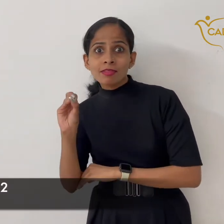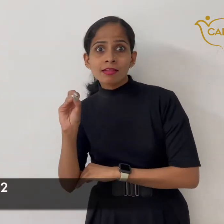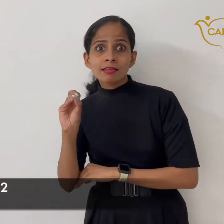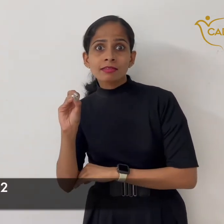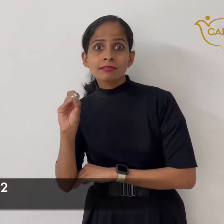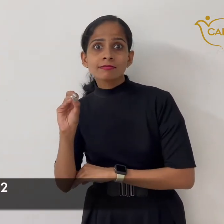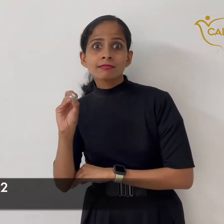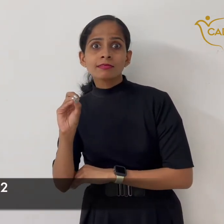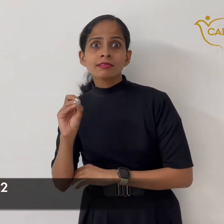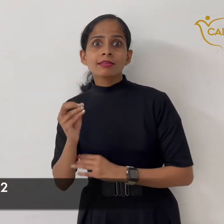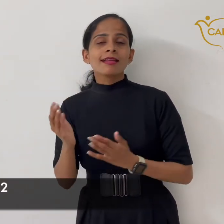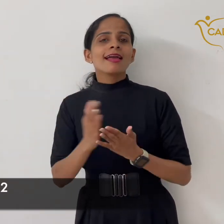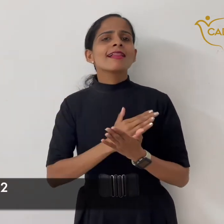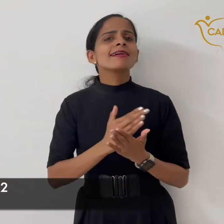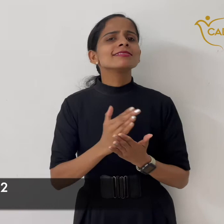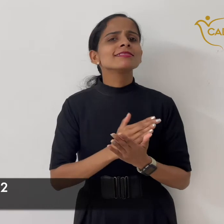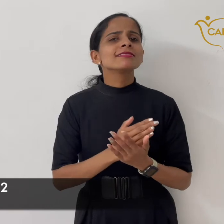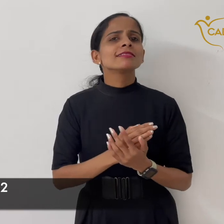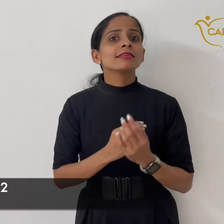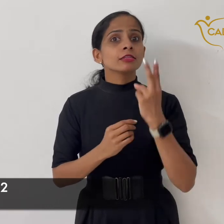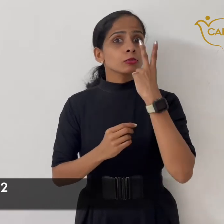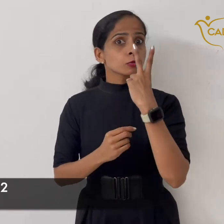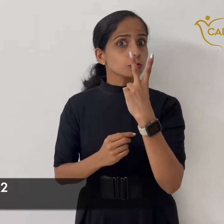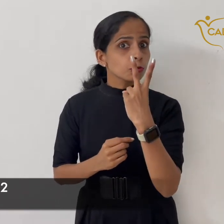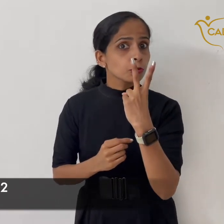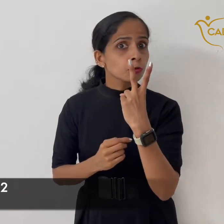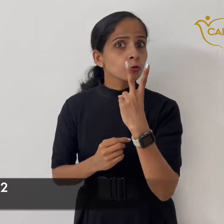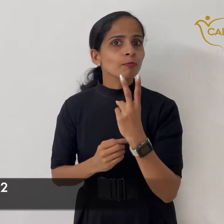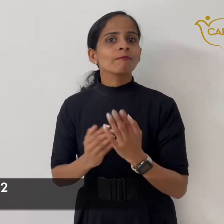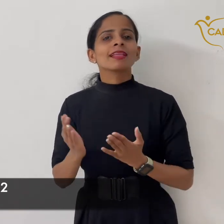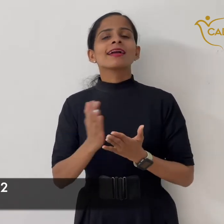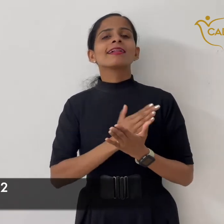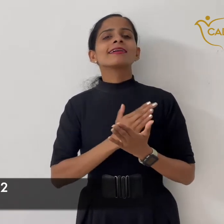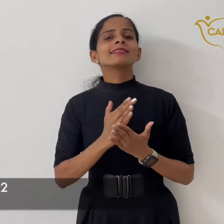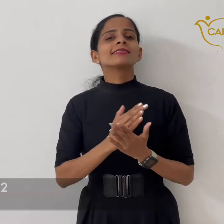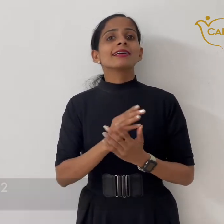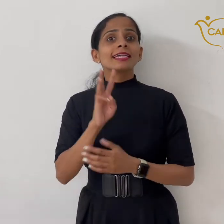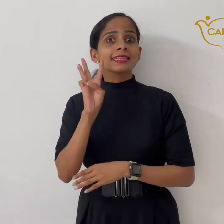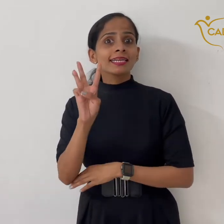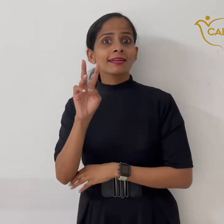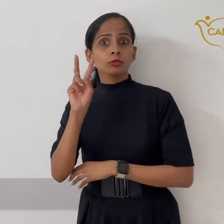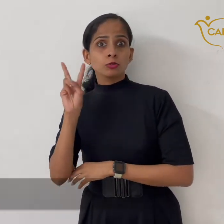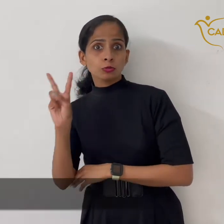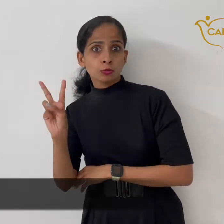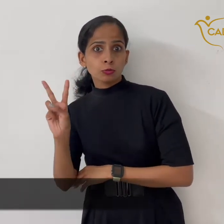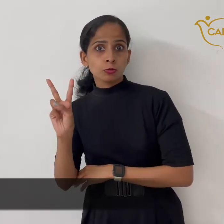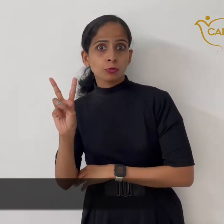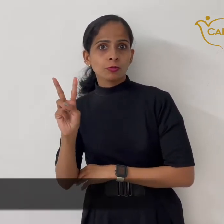in lesson 2 lesson 32 lesson 67